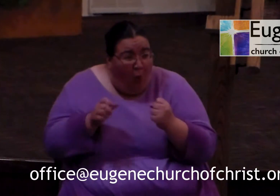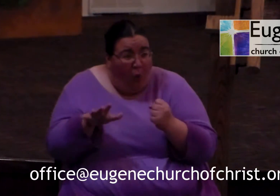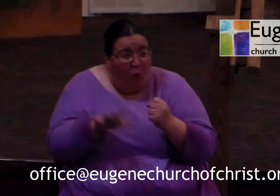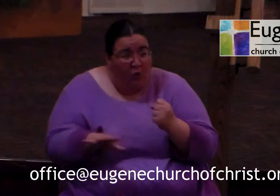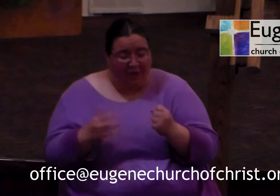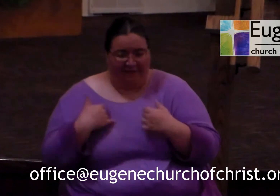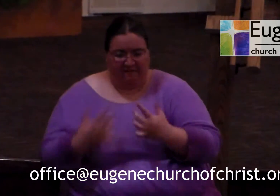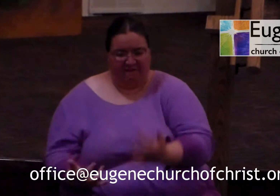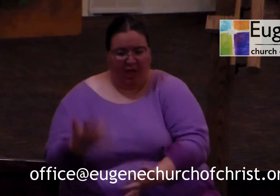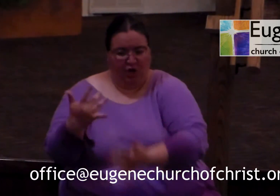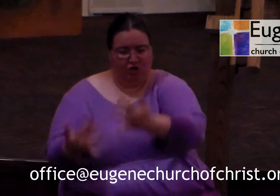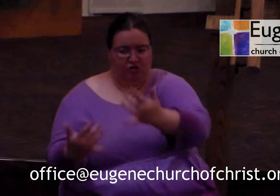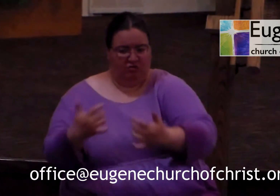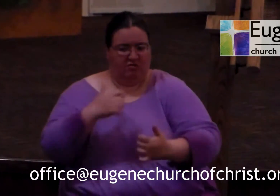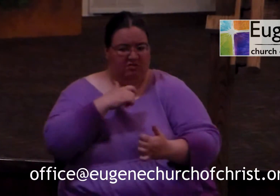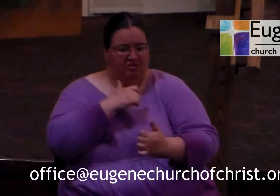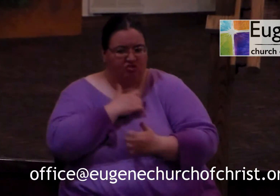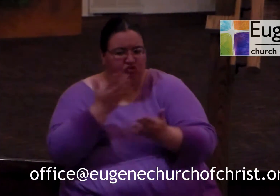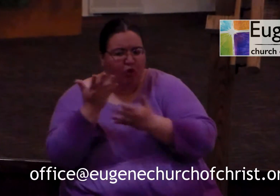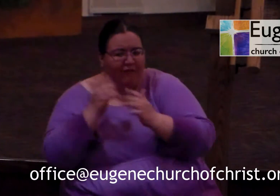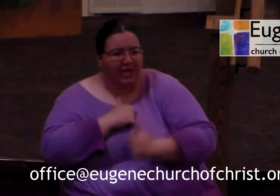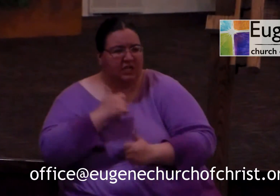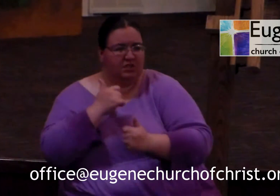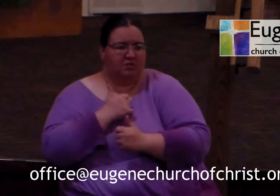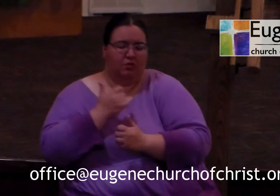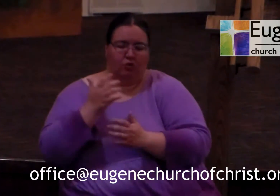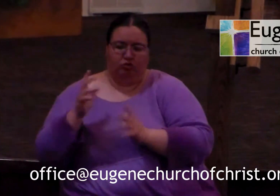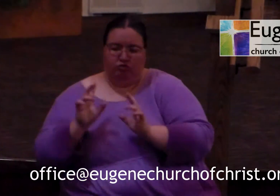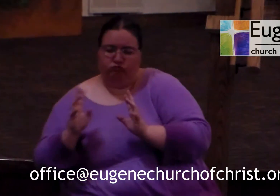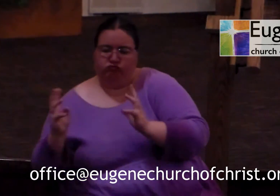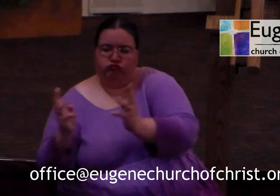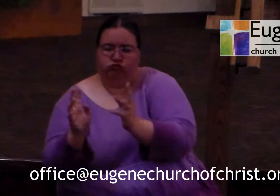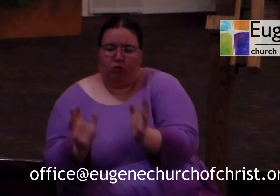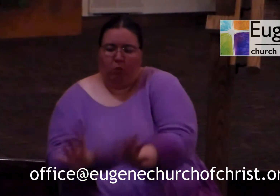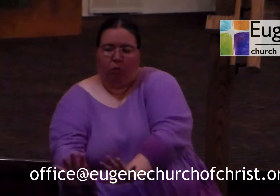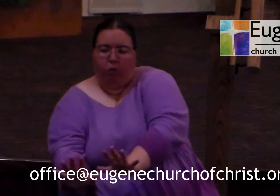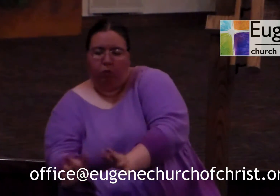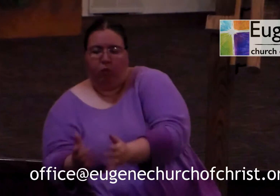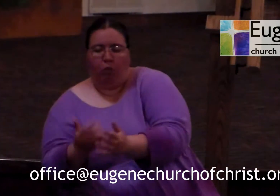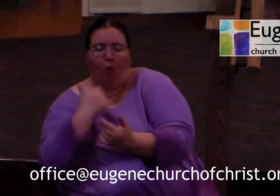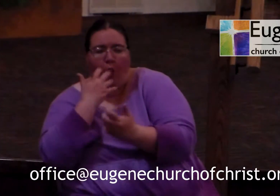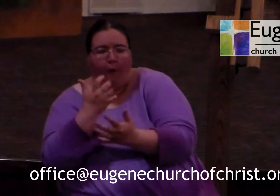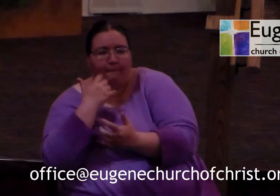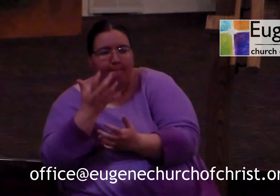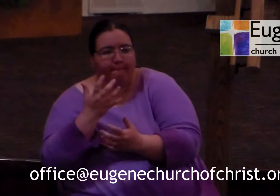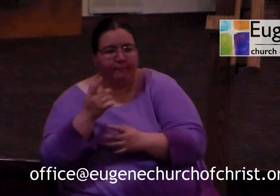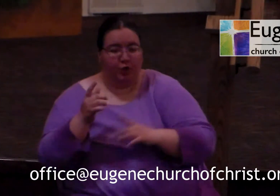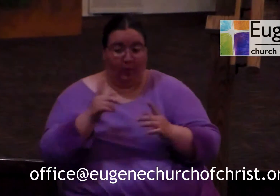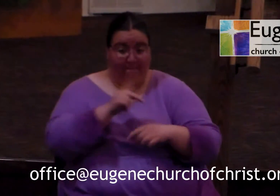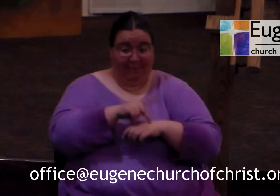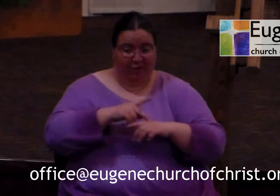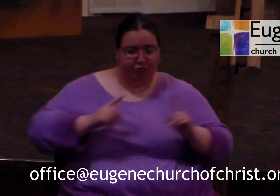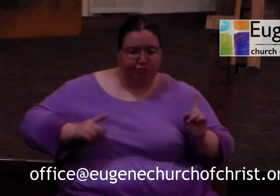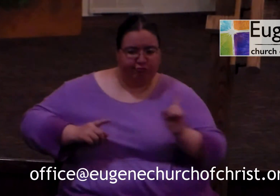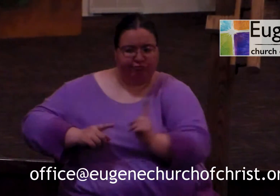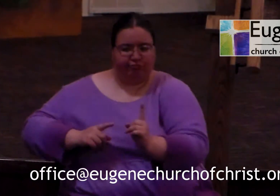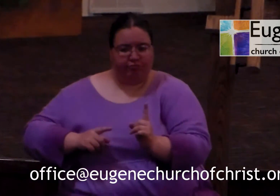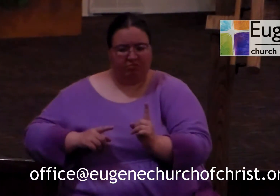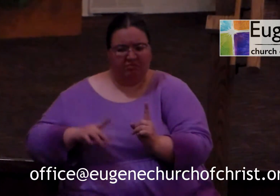himself. Down in verse 25, it says, Simon Peter stood warming himself and was asked, you're not one of his disciples, are you? He